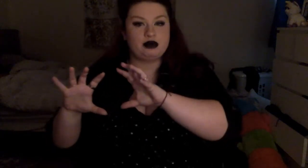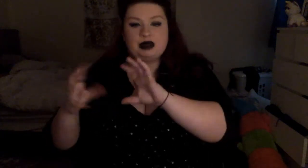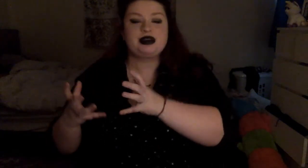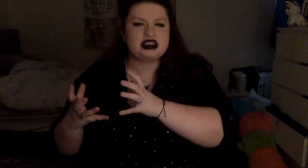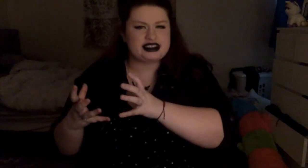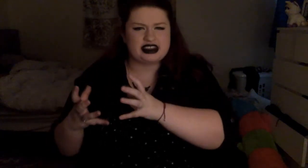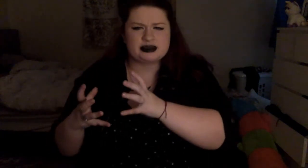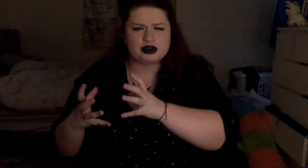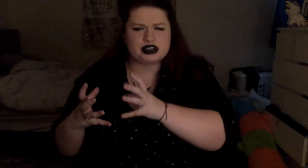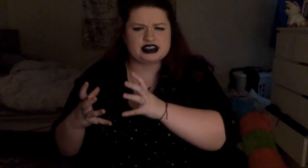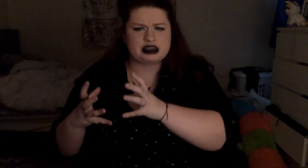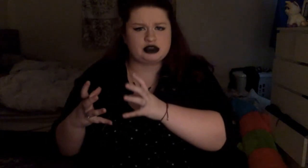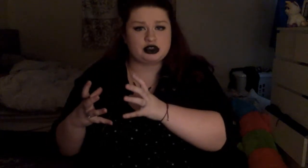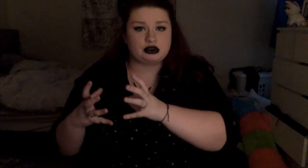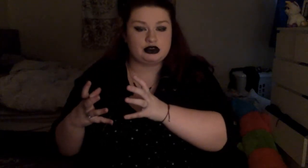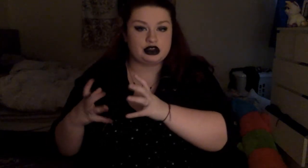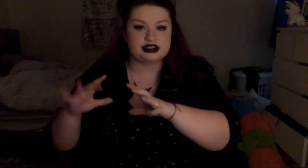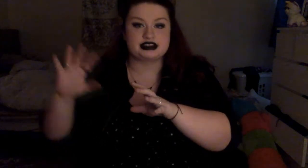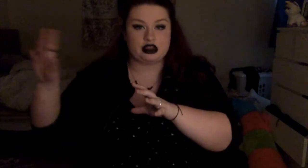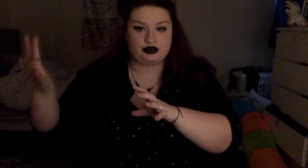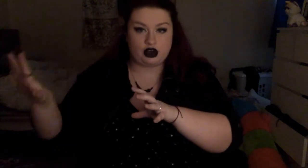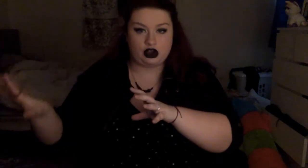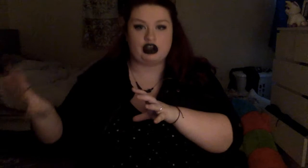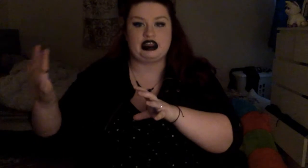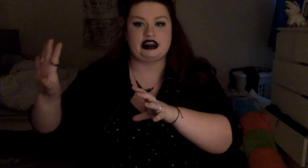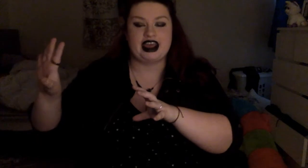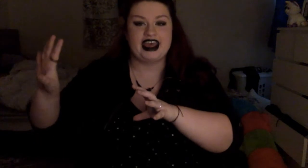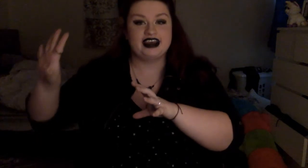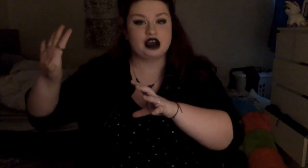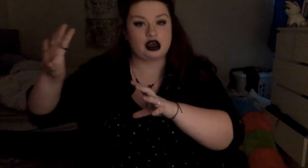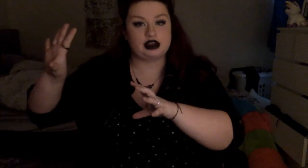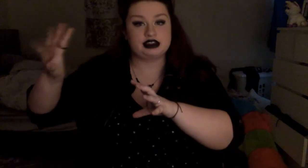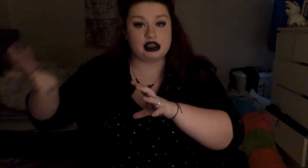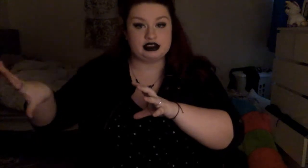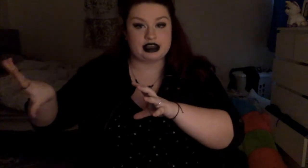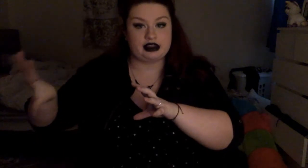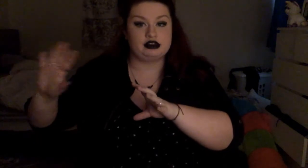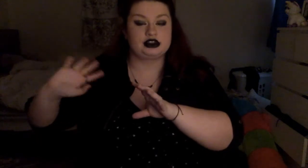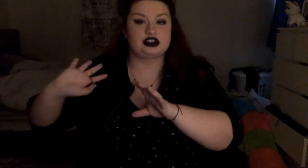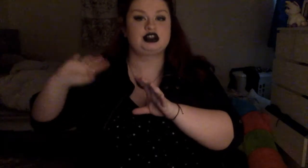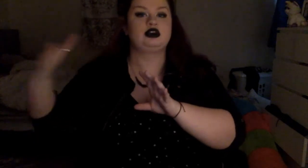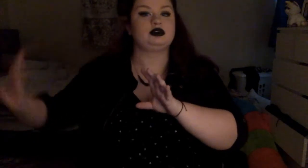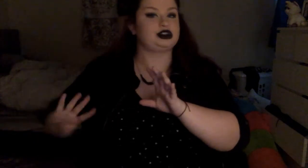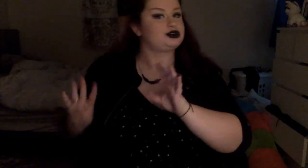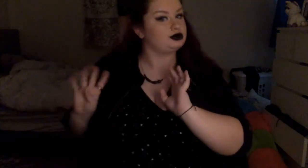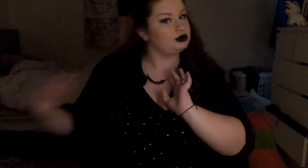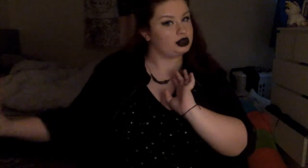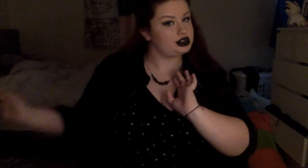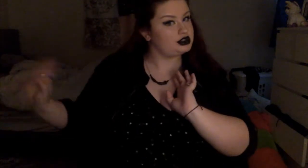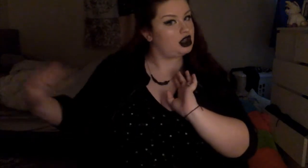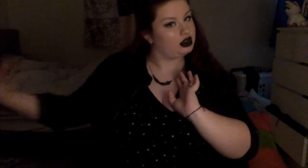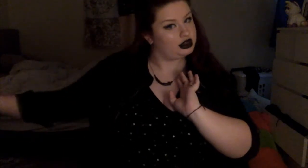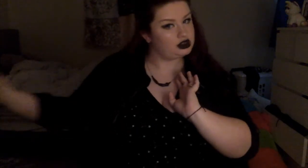In PSE, it's mostly the same too. There is a sign for R in signed exact English, which we're just not going to talk